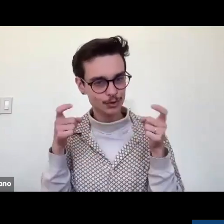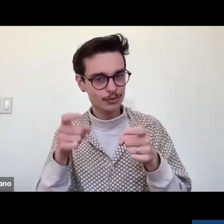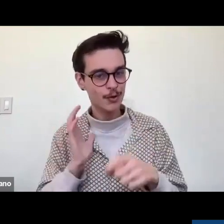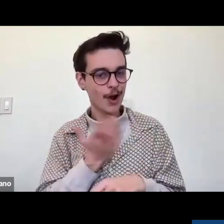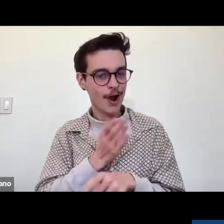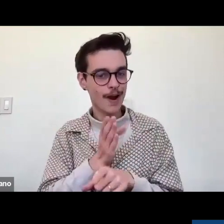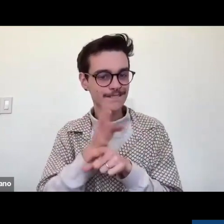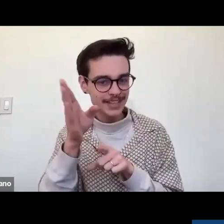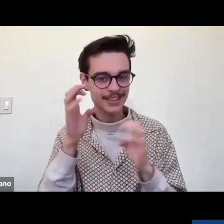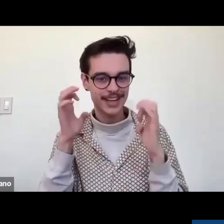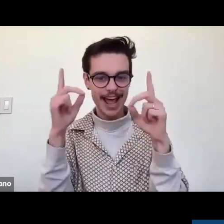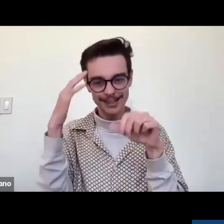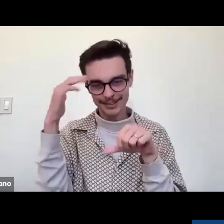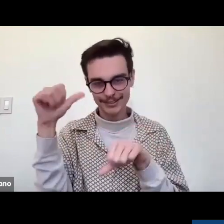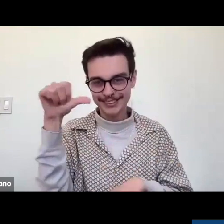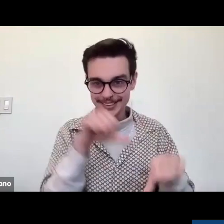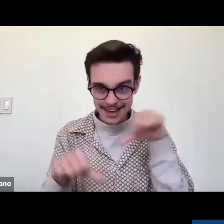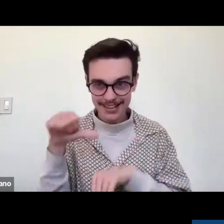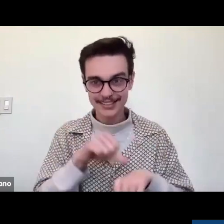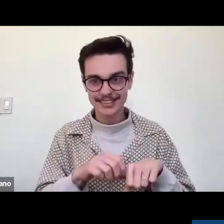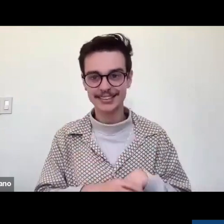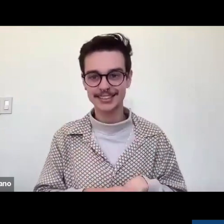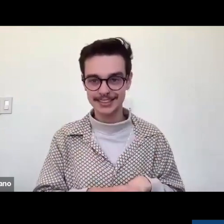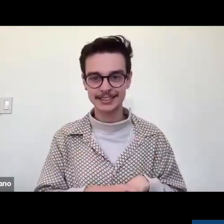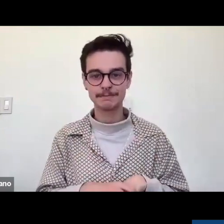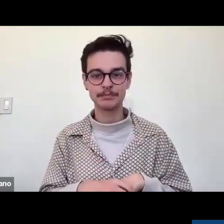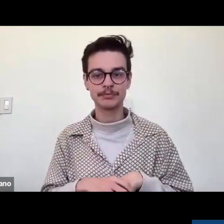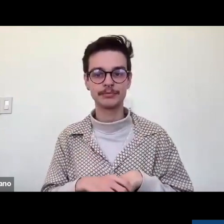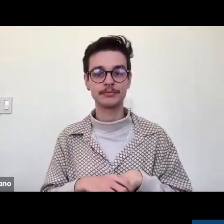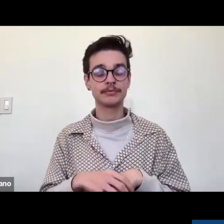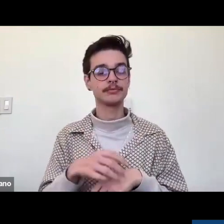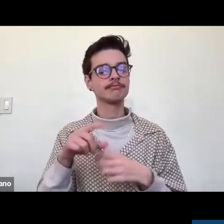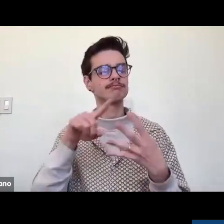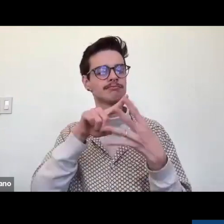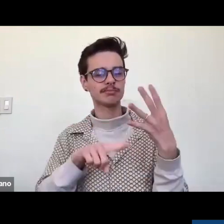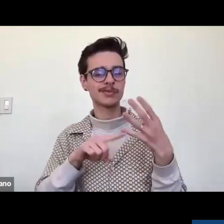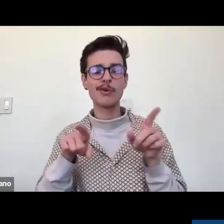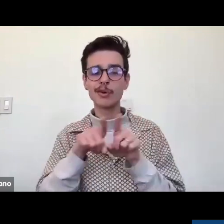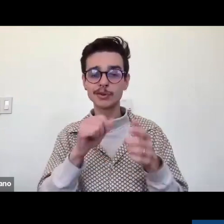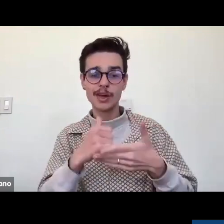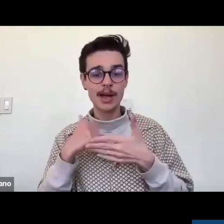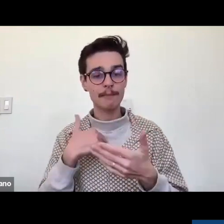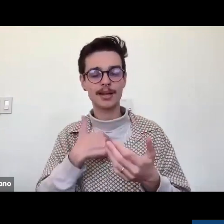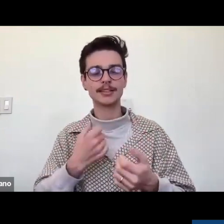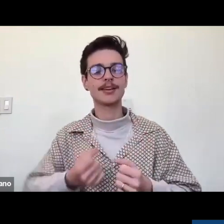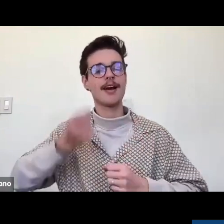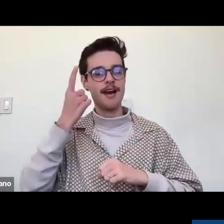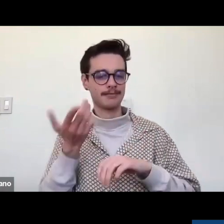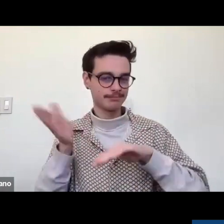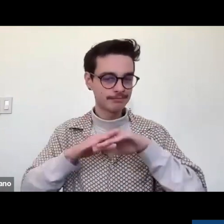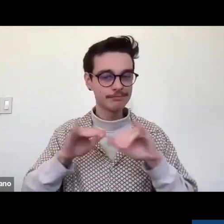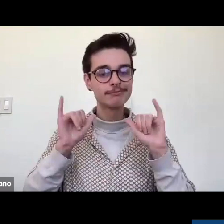These different fields, and all of the interdisciplinary fields in between, contribute to the new and growing field of educational